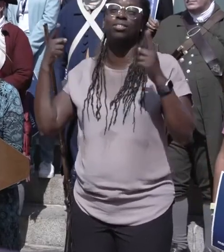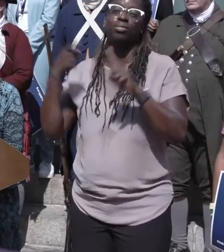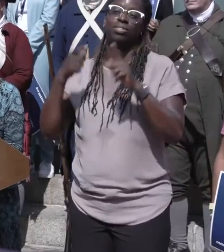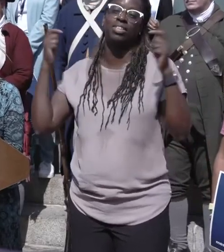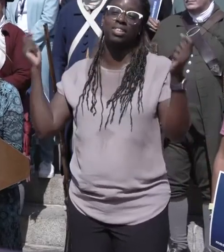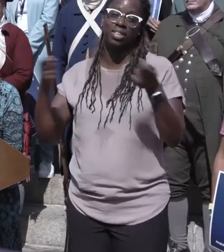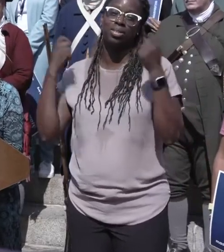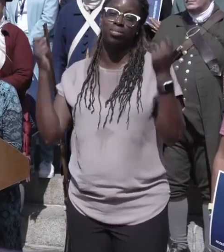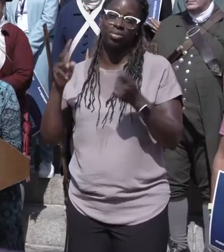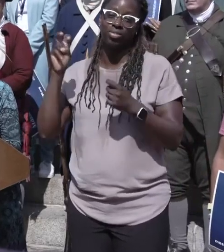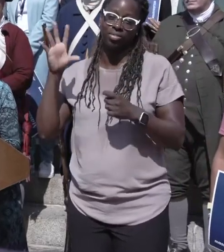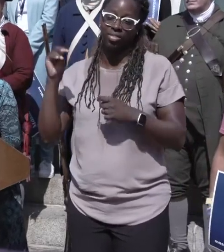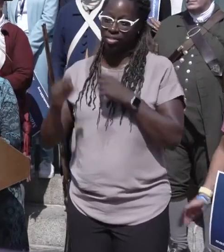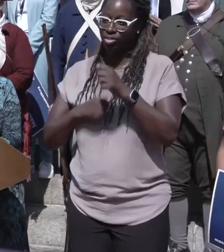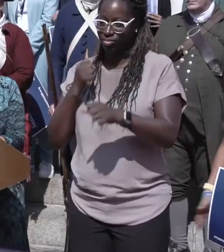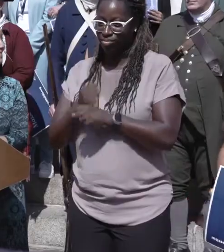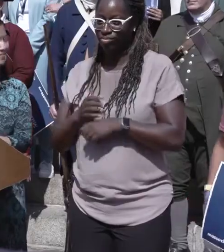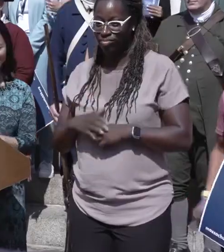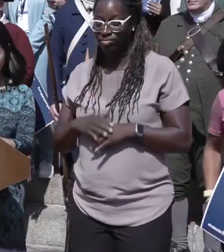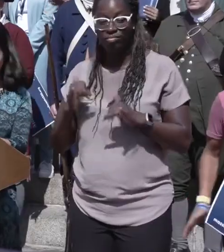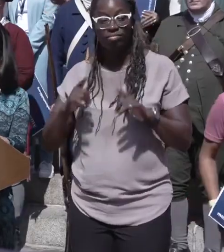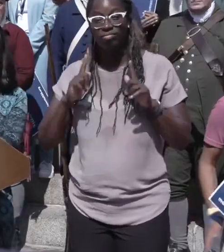hand it off to State Senator Paul Mark.